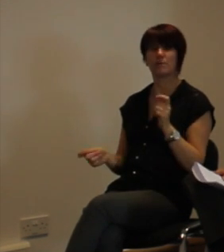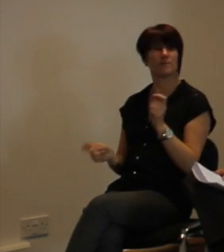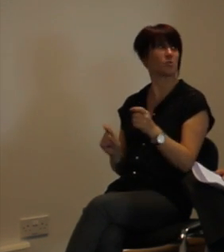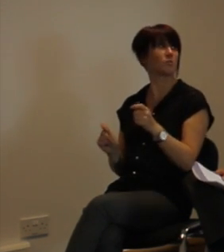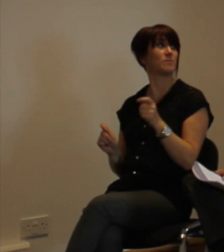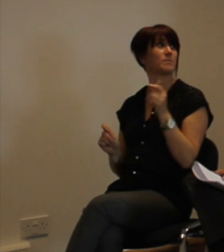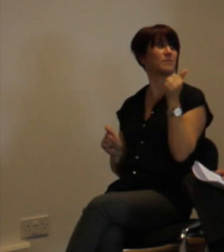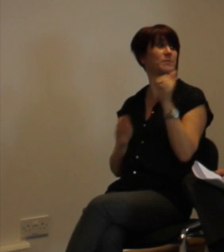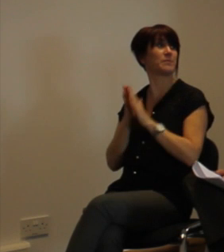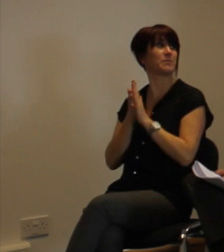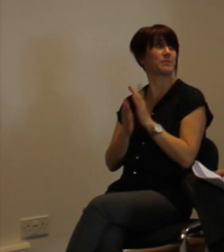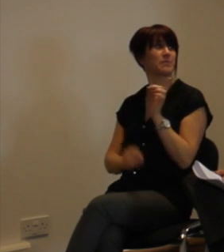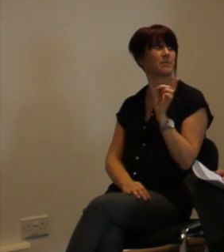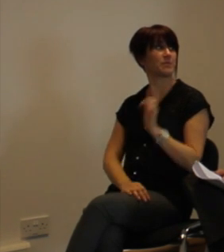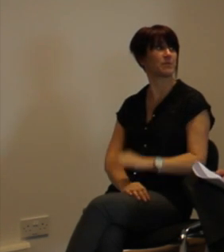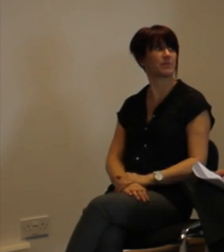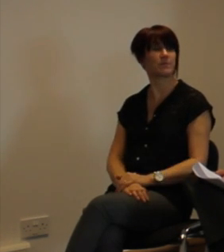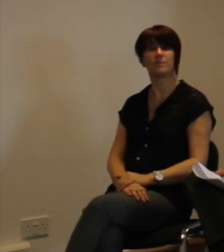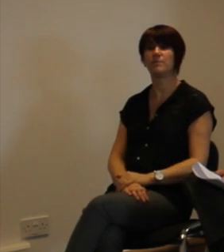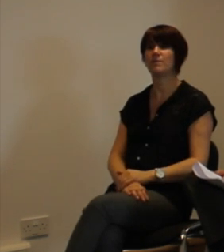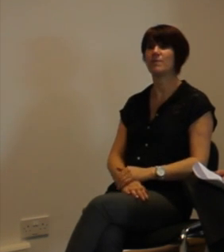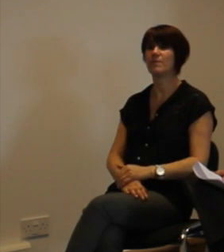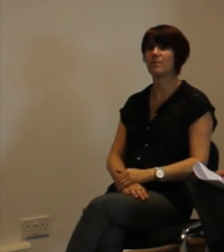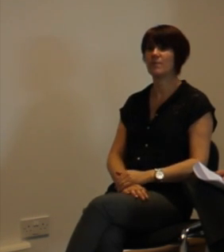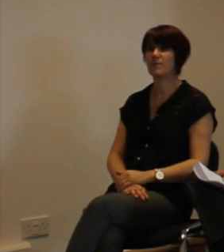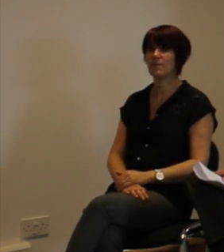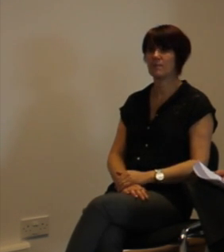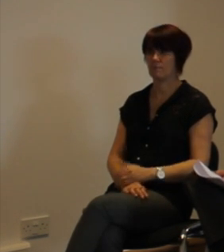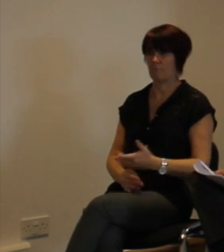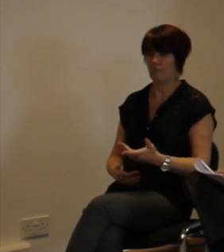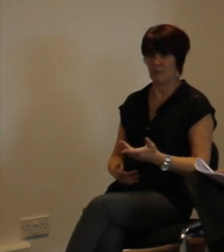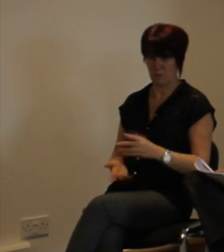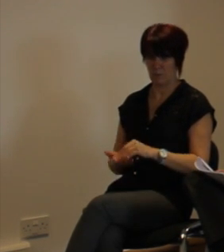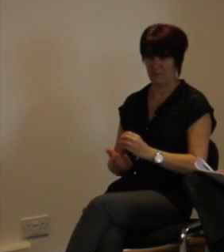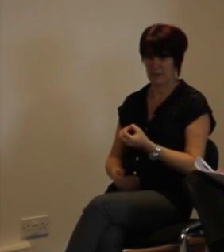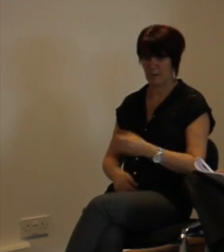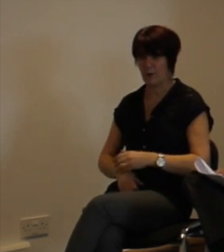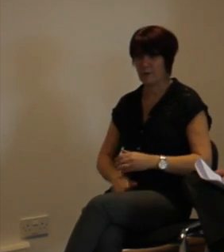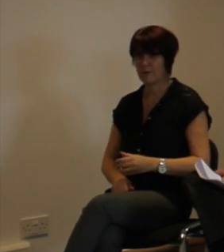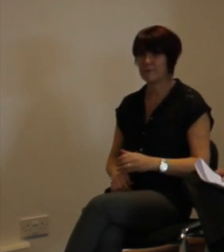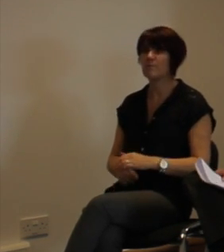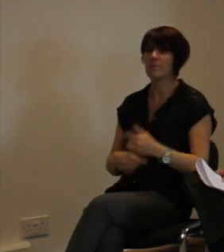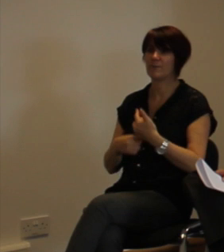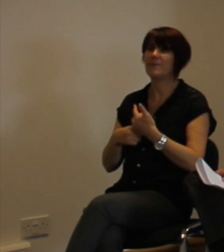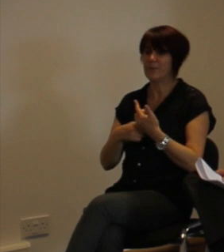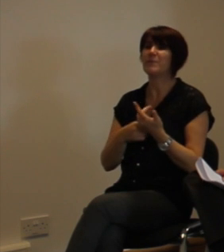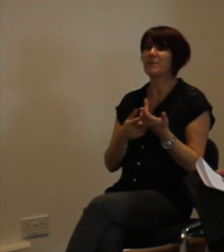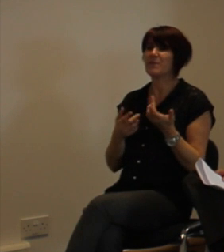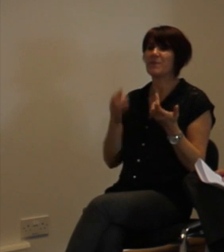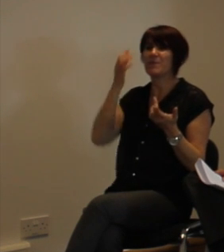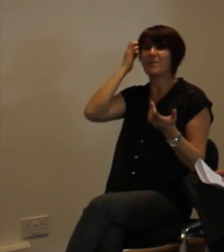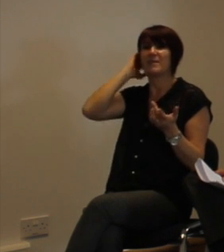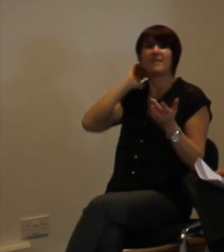as an action to reduce the effect of a disability or difficulty that would otherwise place a